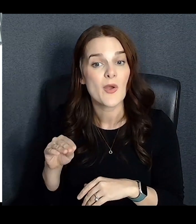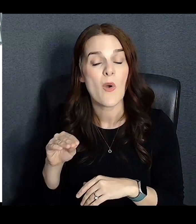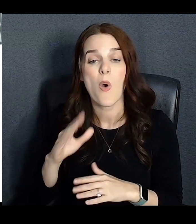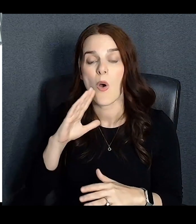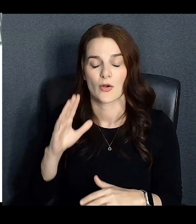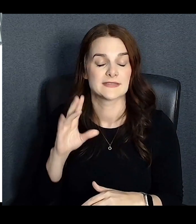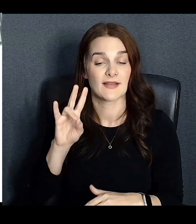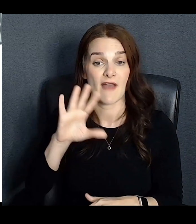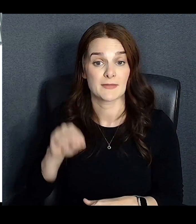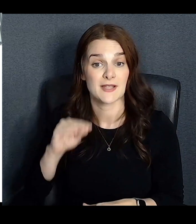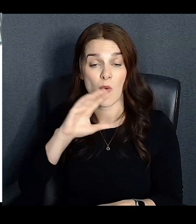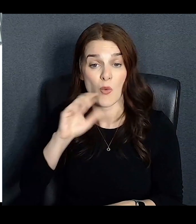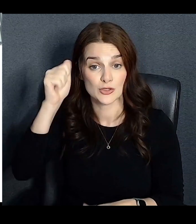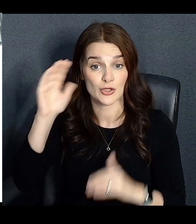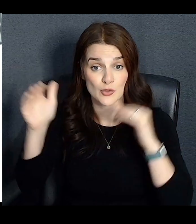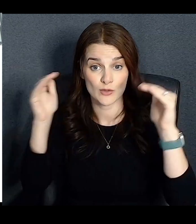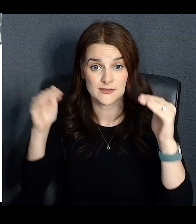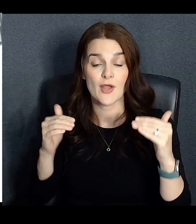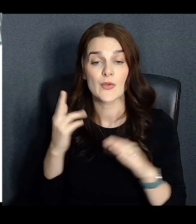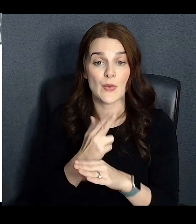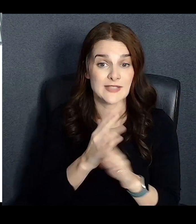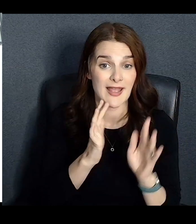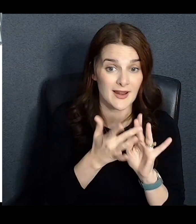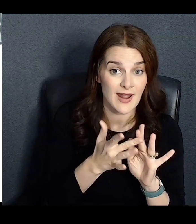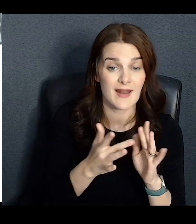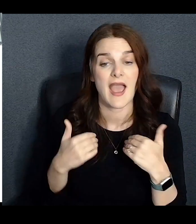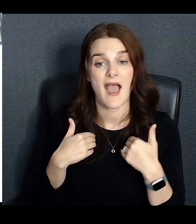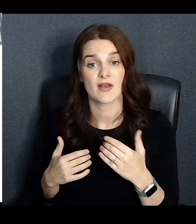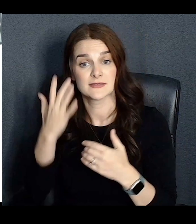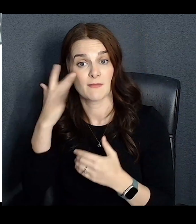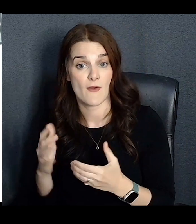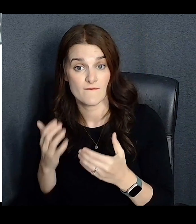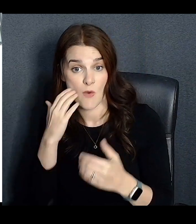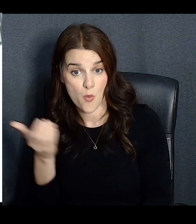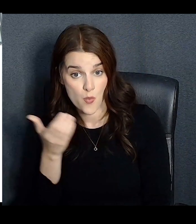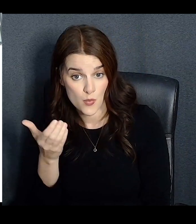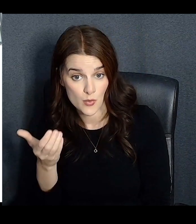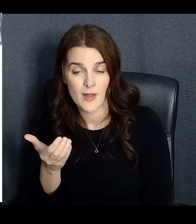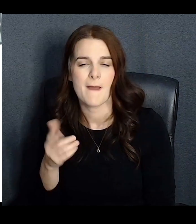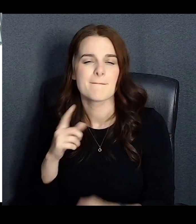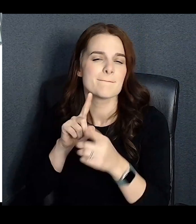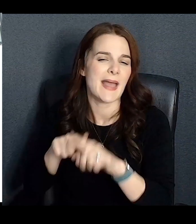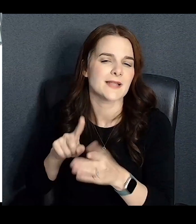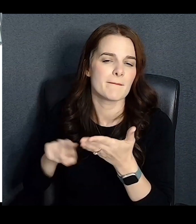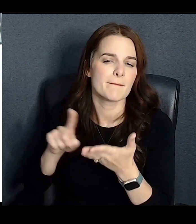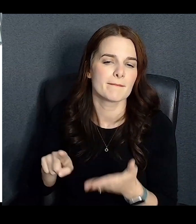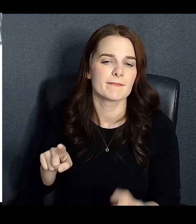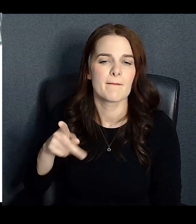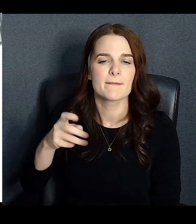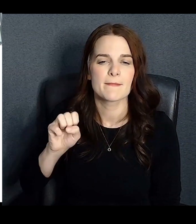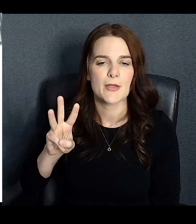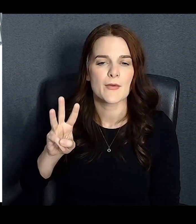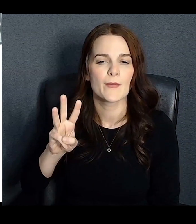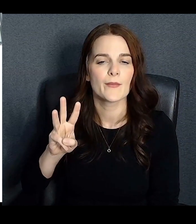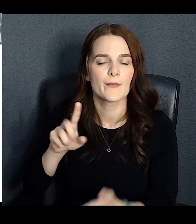have used the internet and 61% have a smartphone. This is based on research from the Pew Research Center. 72% of adults